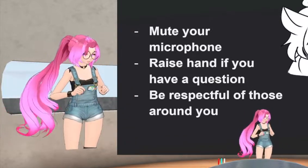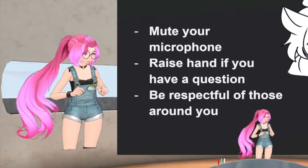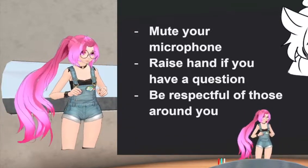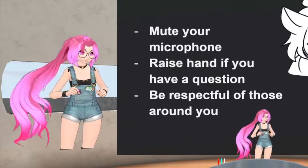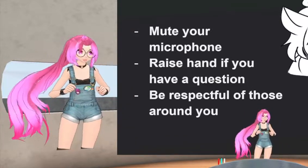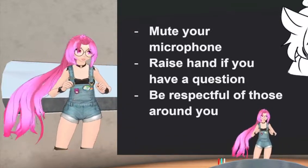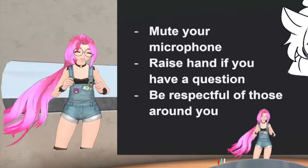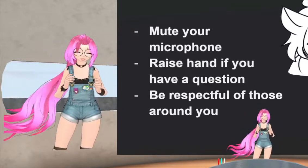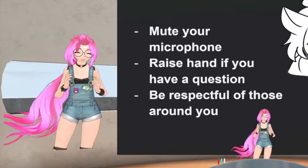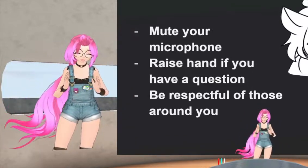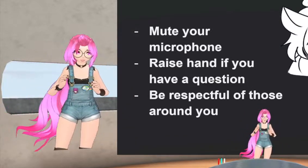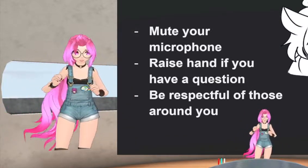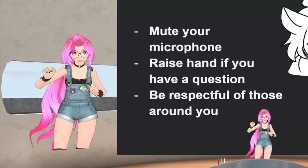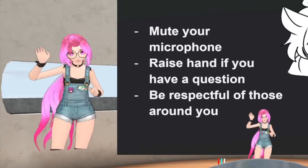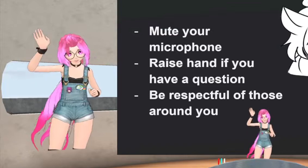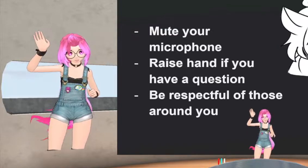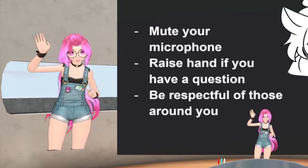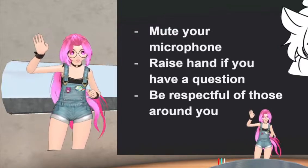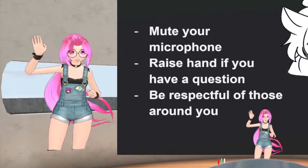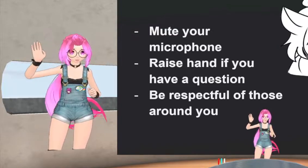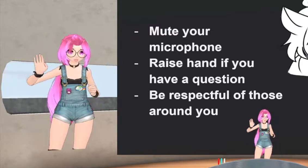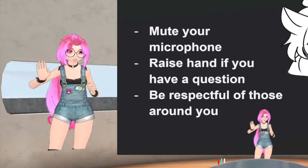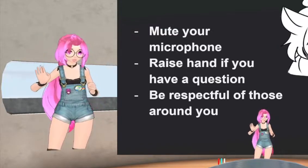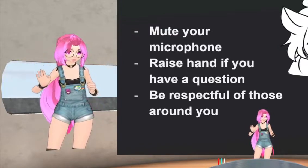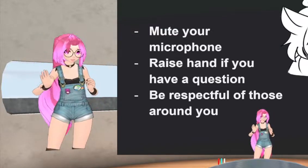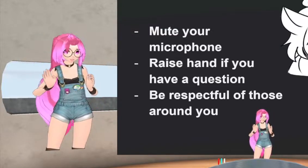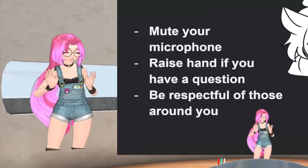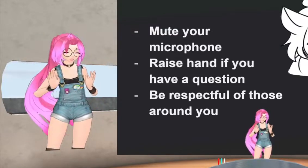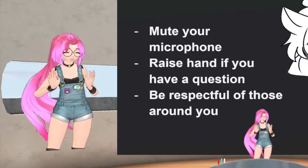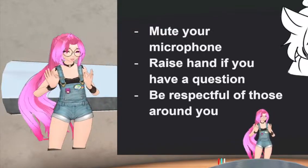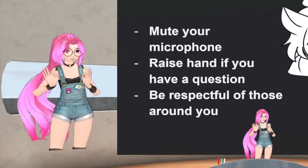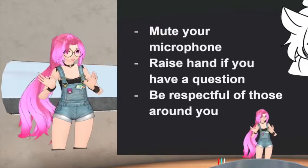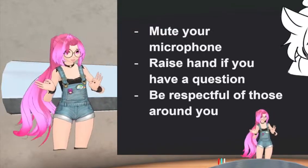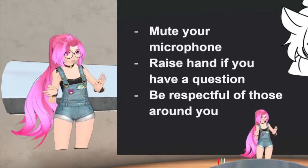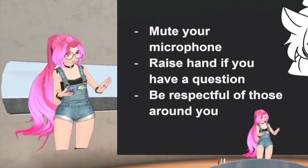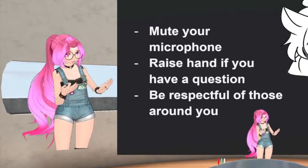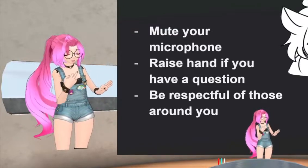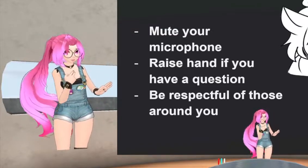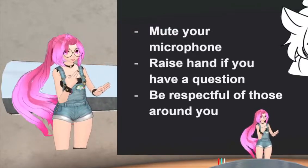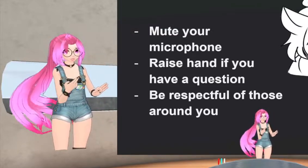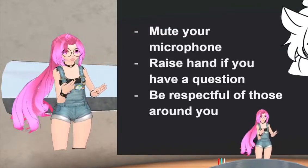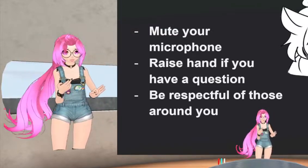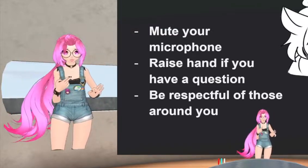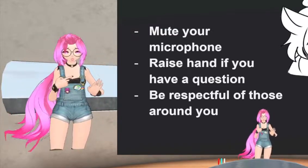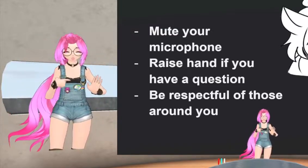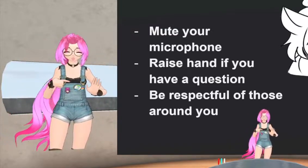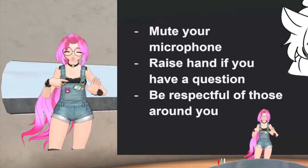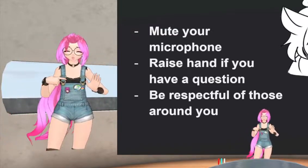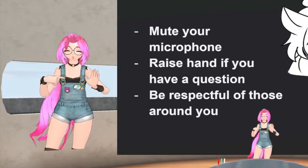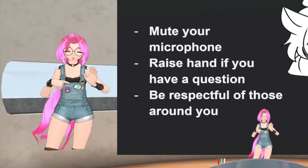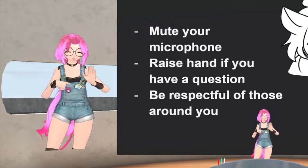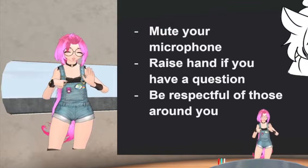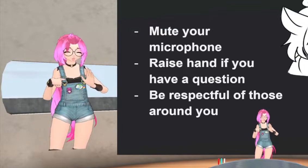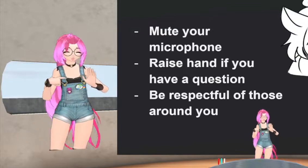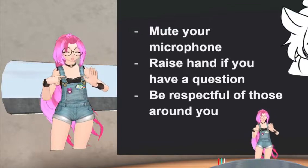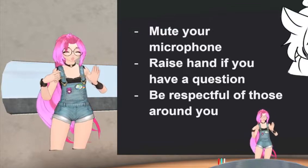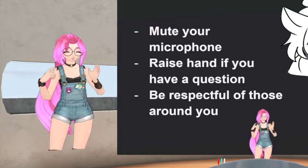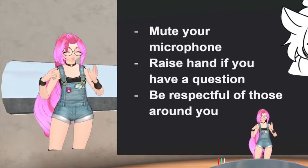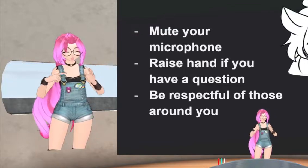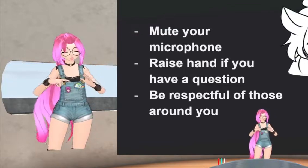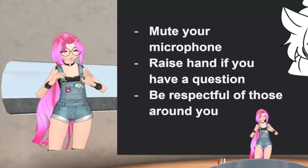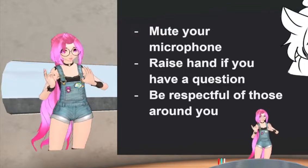question, I just really appreciate it if you could raise your hand, because just like it's a little bit distracting for people to talk, it's actually really